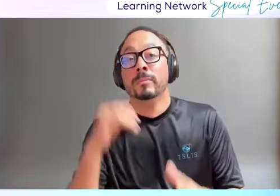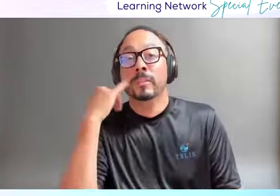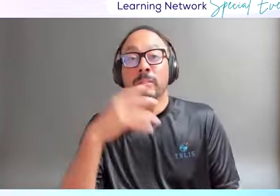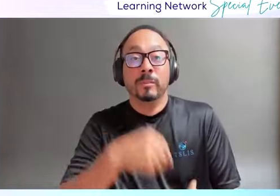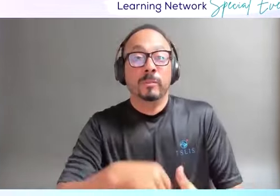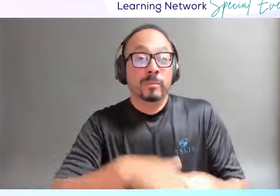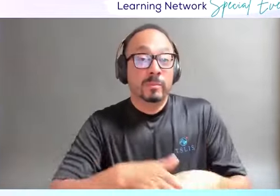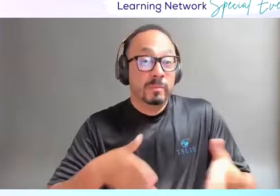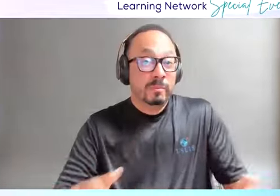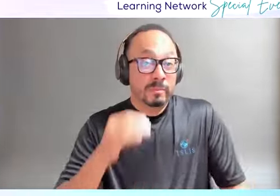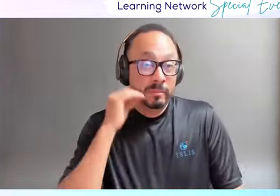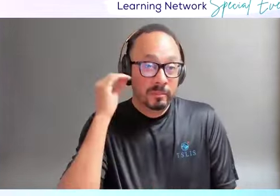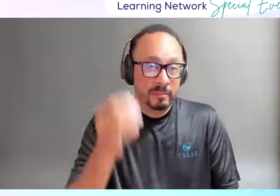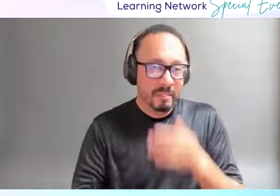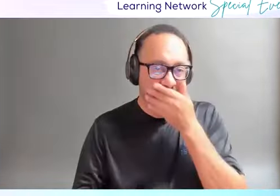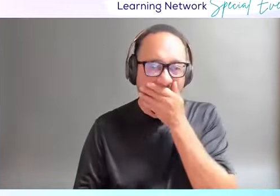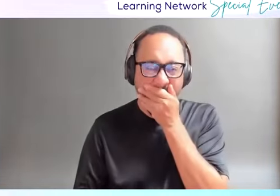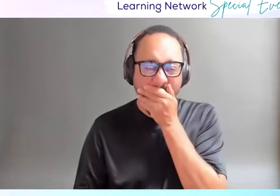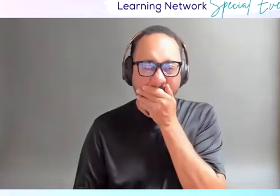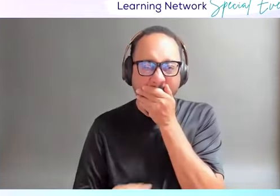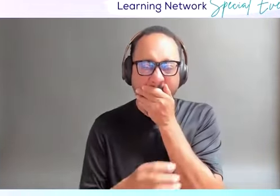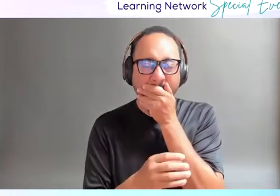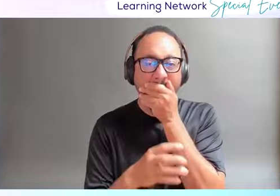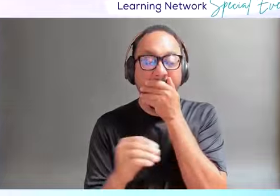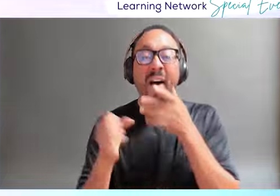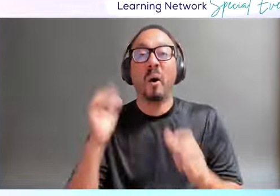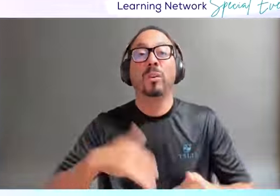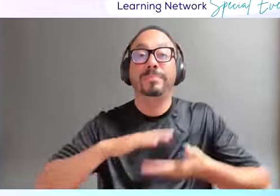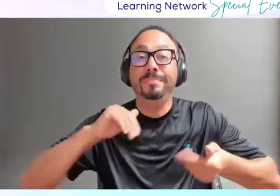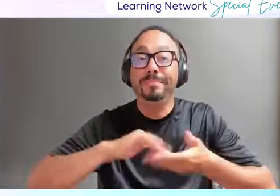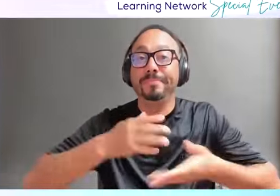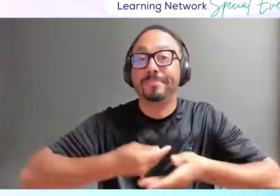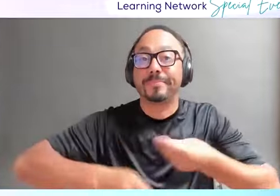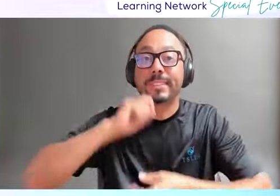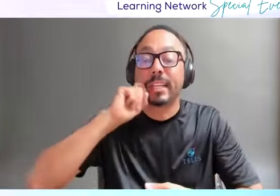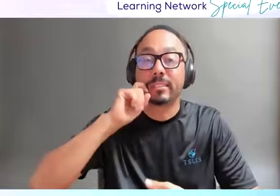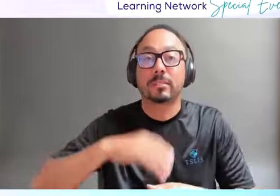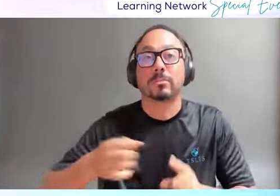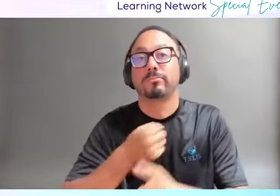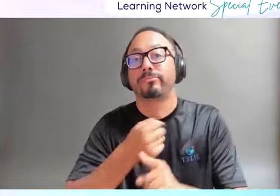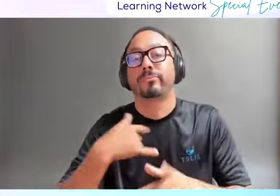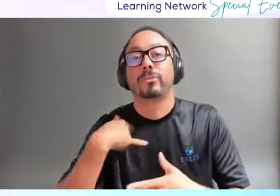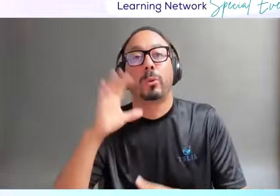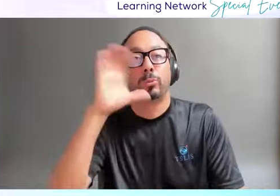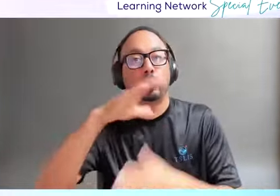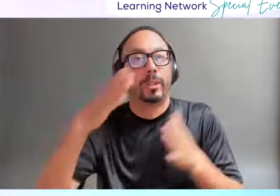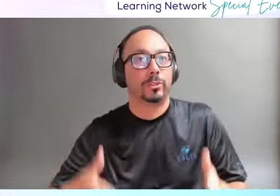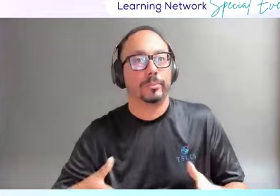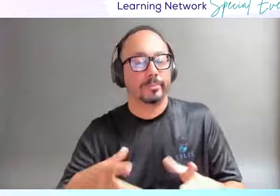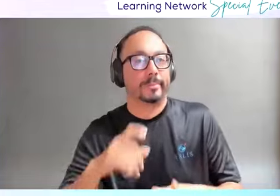issues, transactional sex, sexual assault by strangers, and all kinds of other forms of